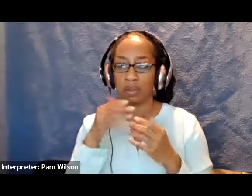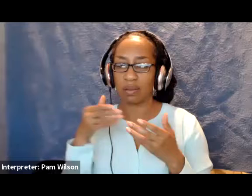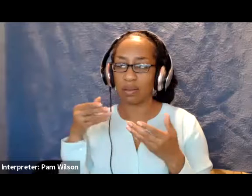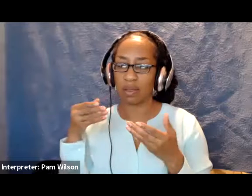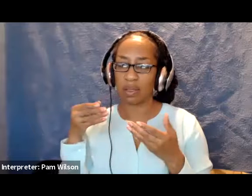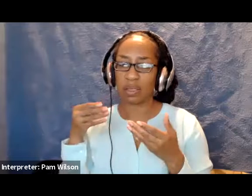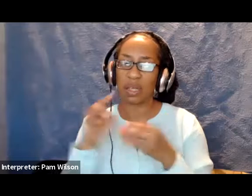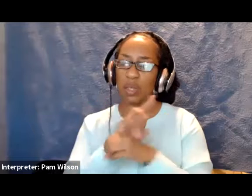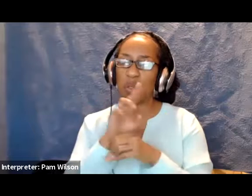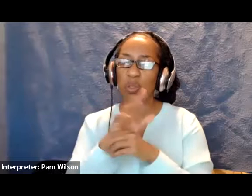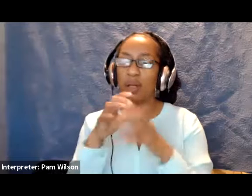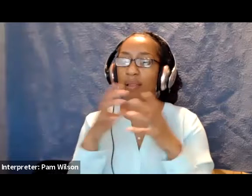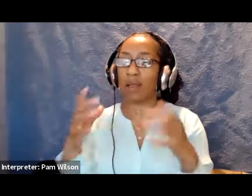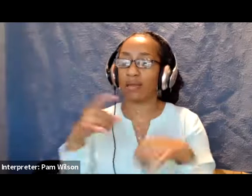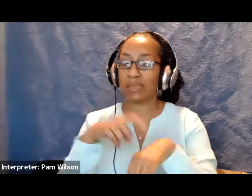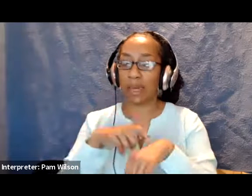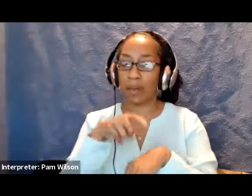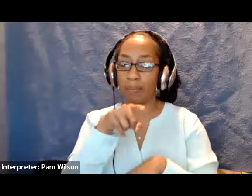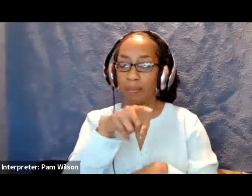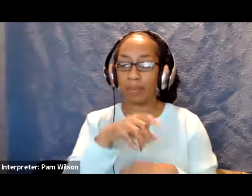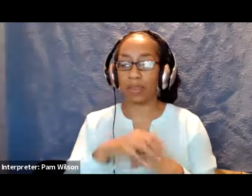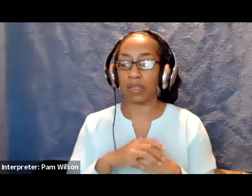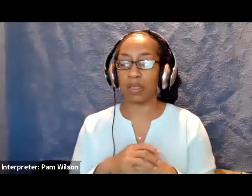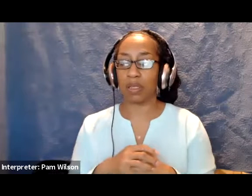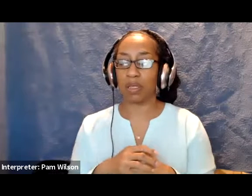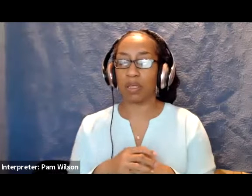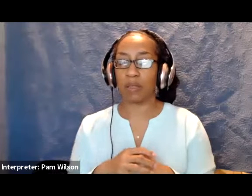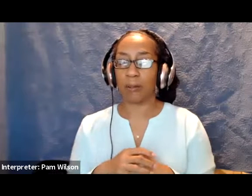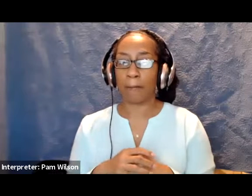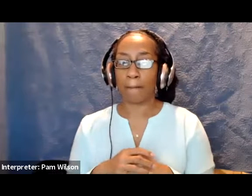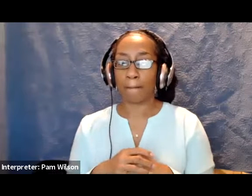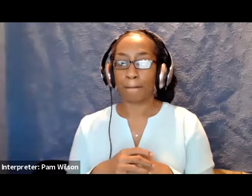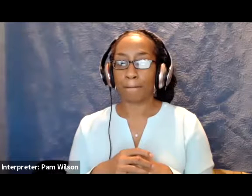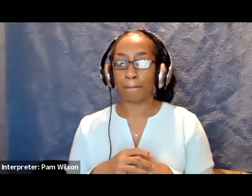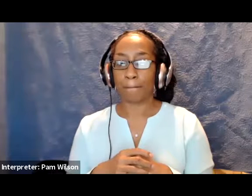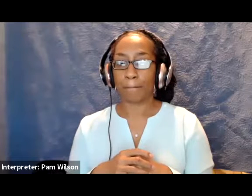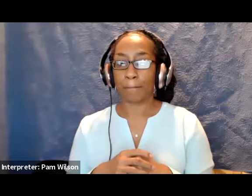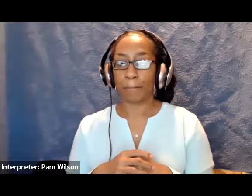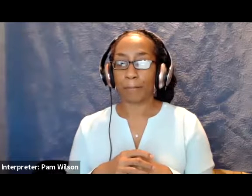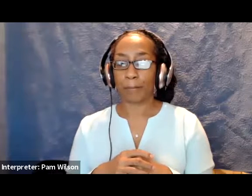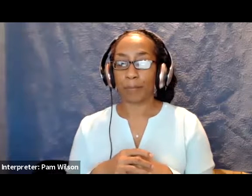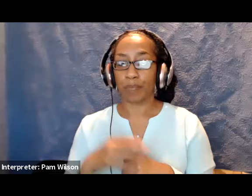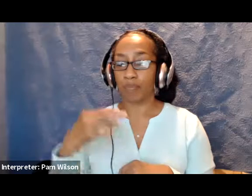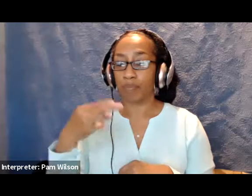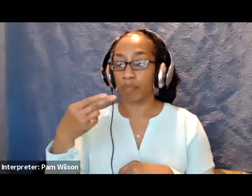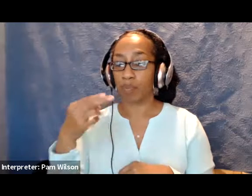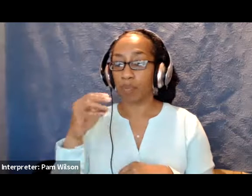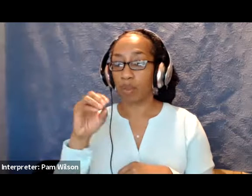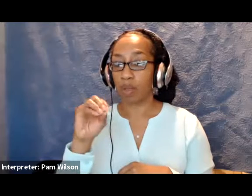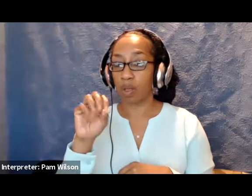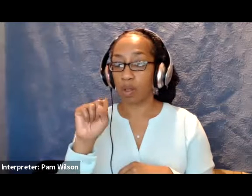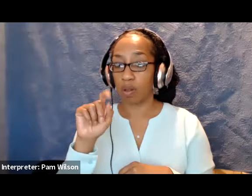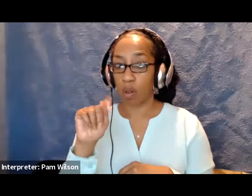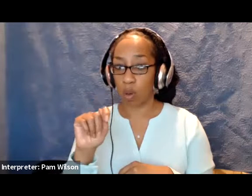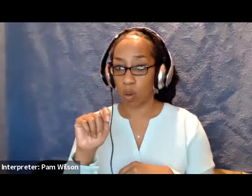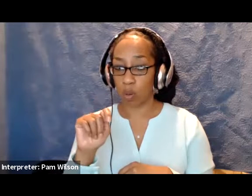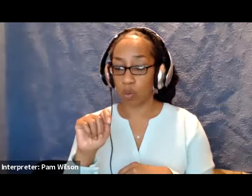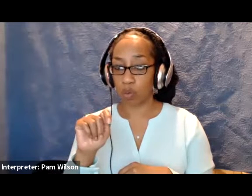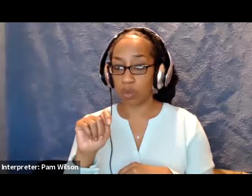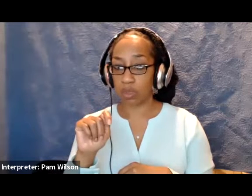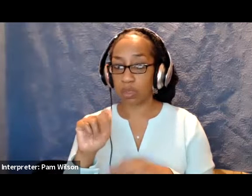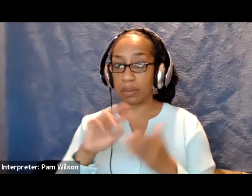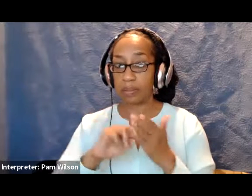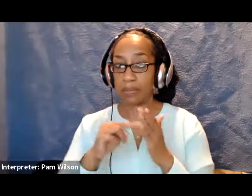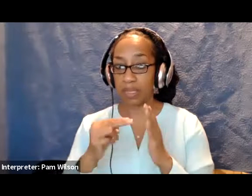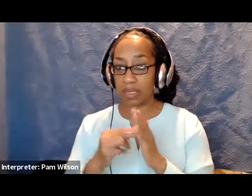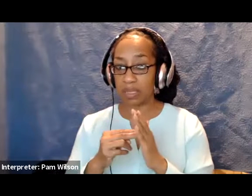I wanted to share the screen with you or for you. So again, the host of the webinar is the user who